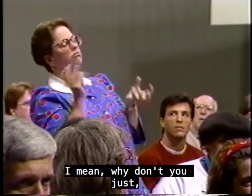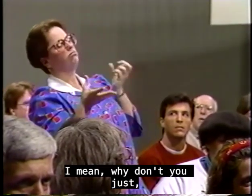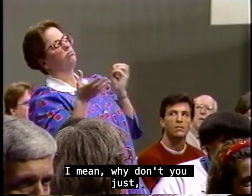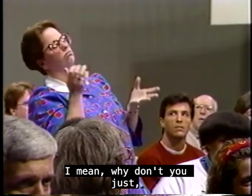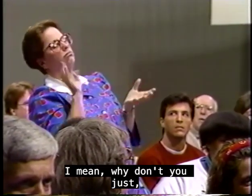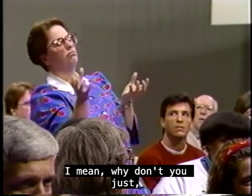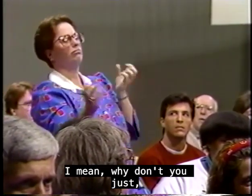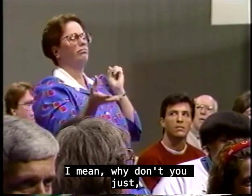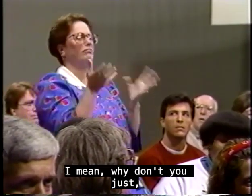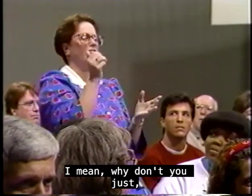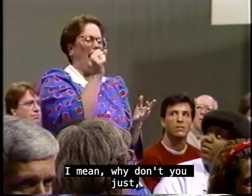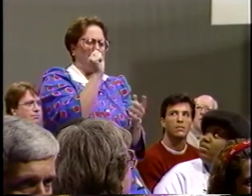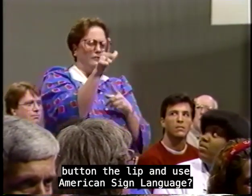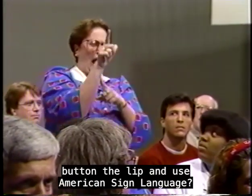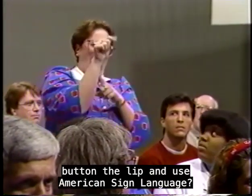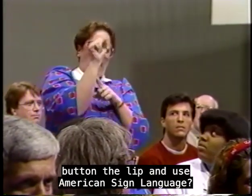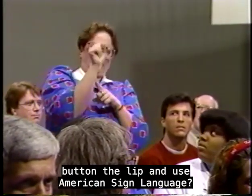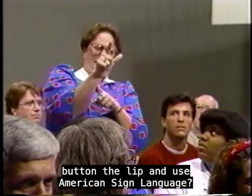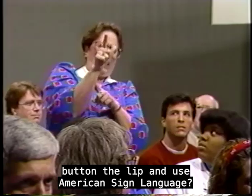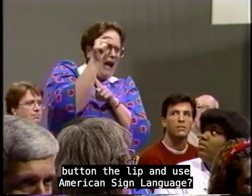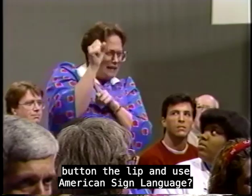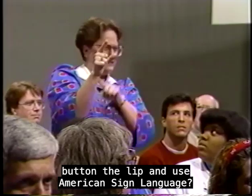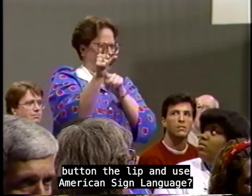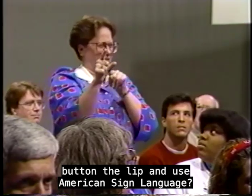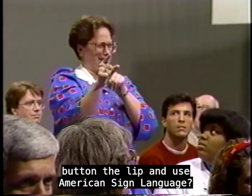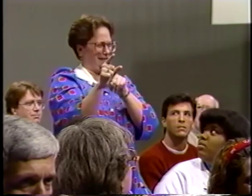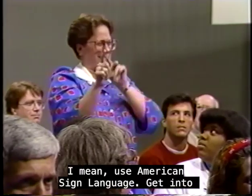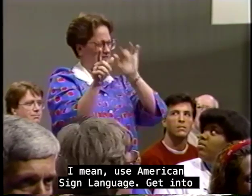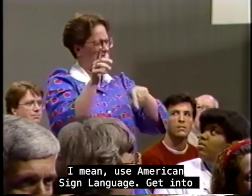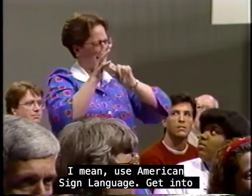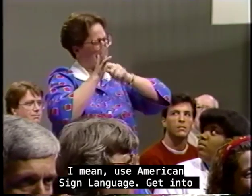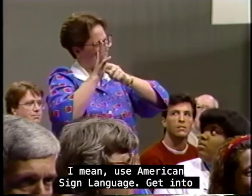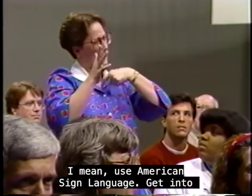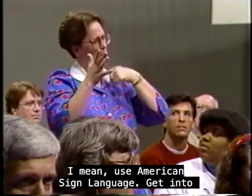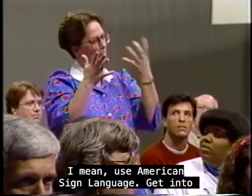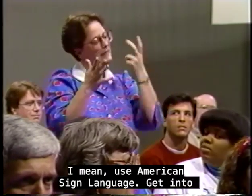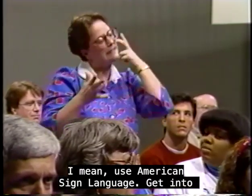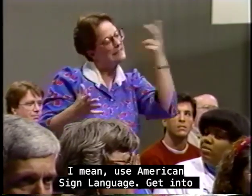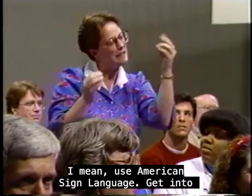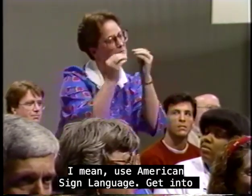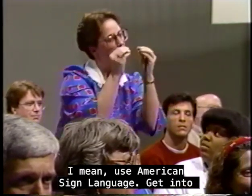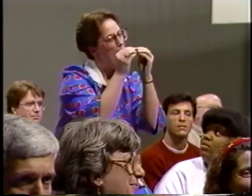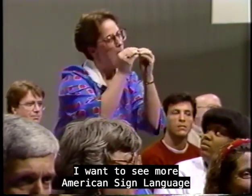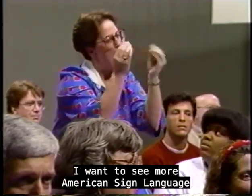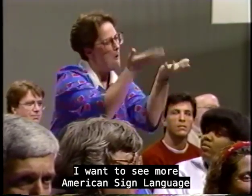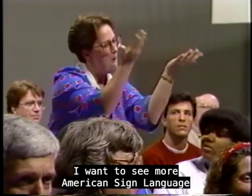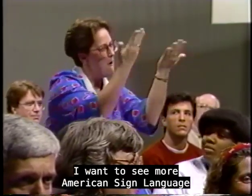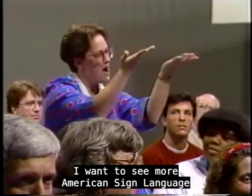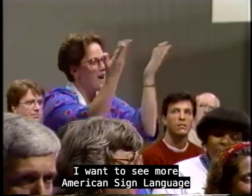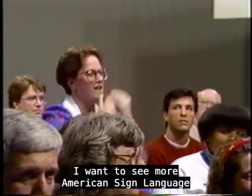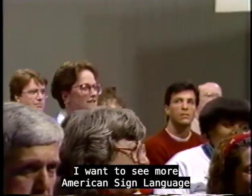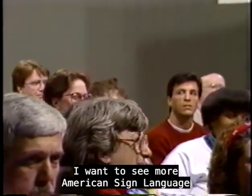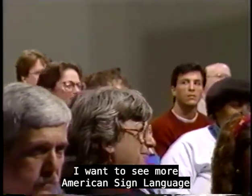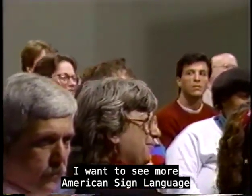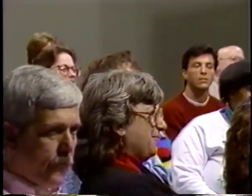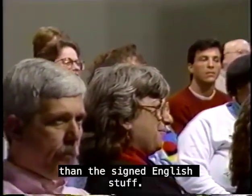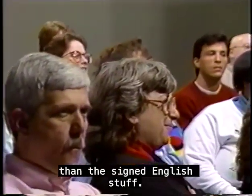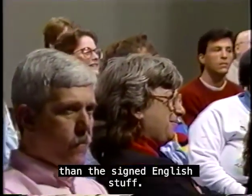don't you just, button the lip and use American Sign Language? Use American Sign Language. Get into it. I want to see more American Sign Language than this signed